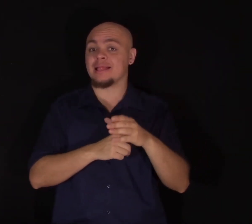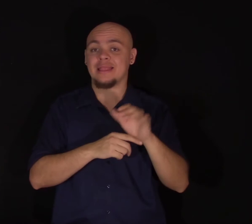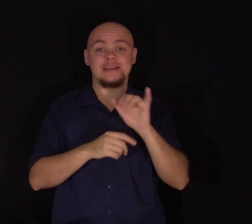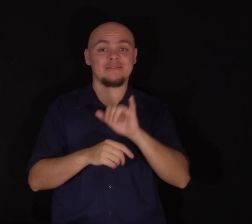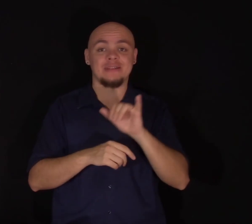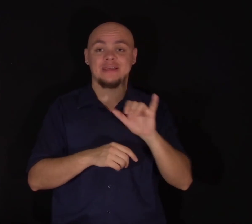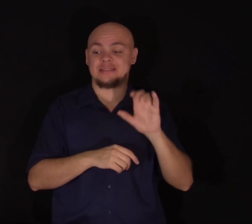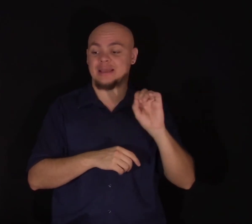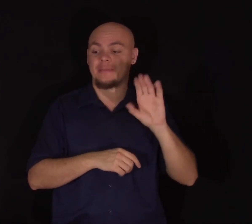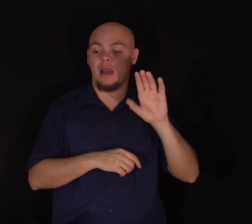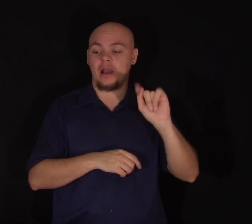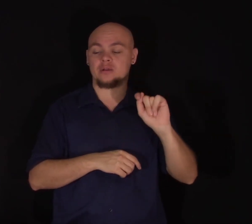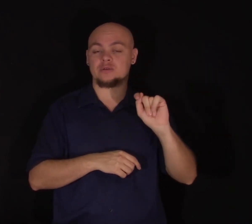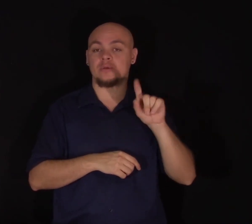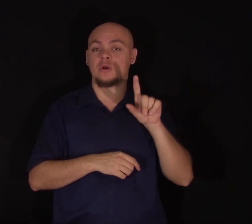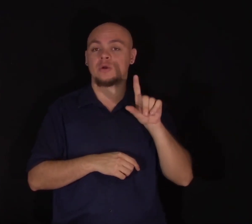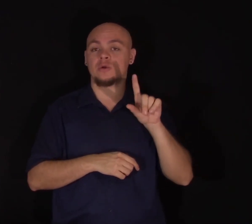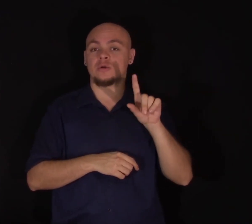of 2013.